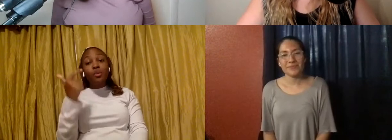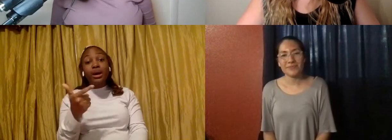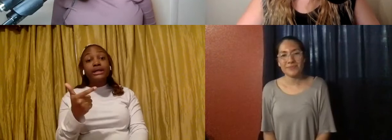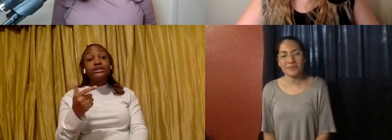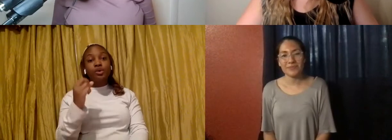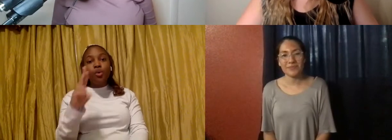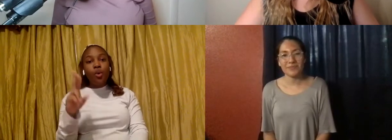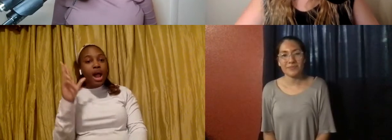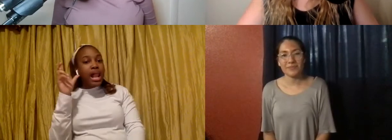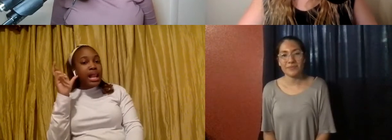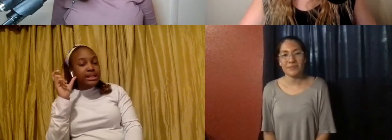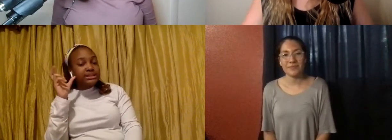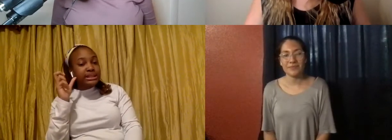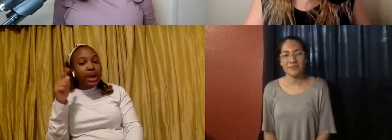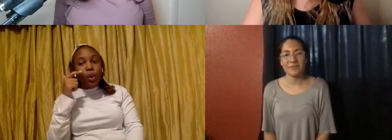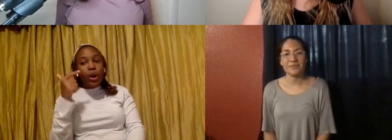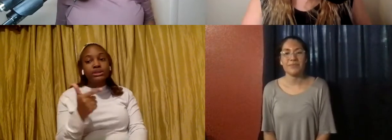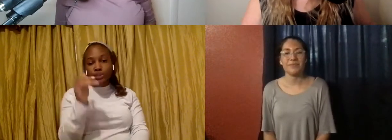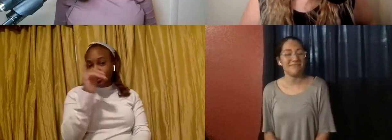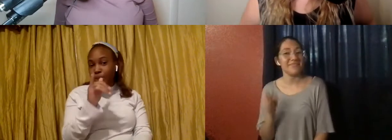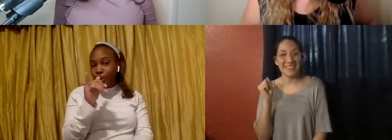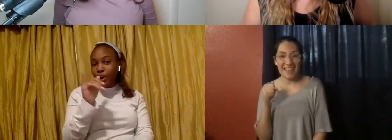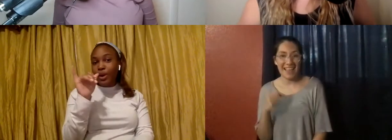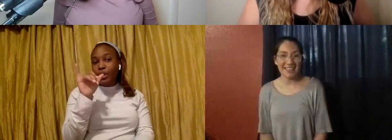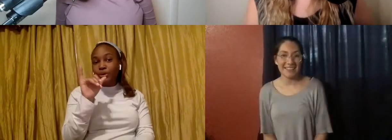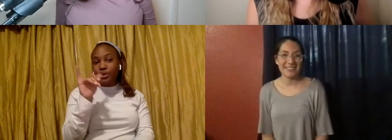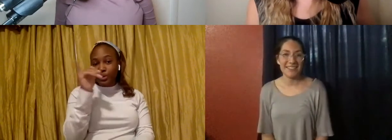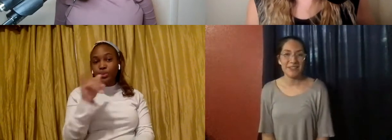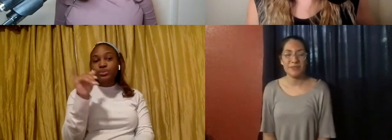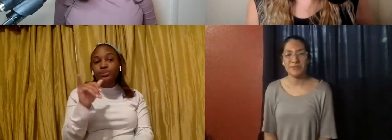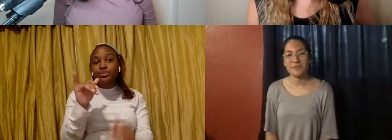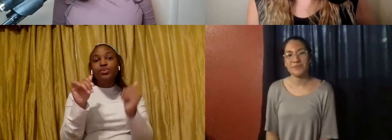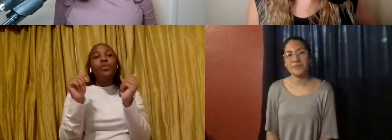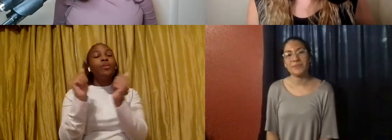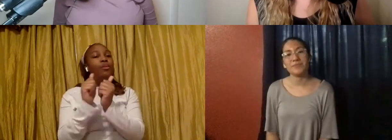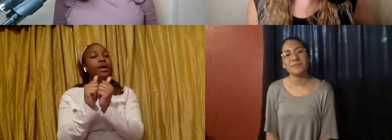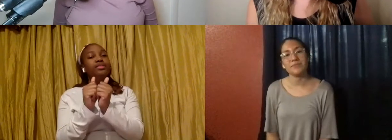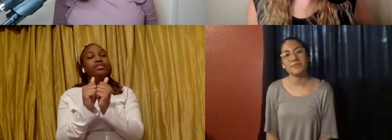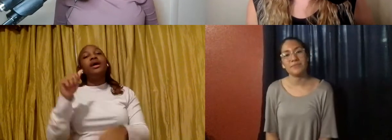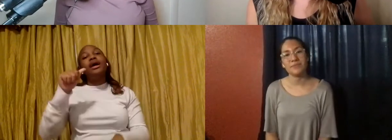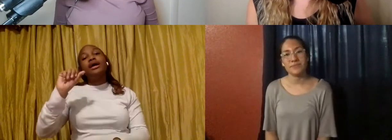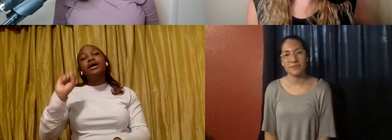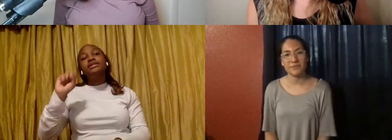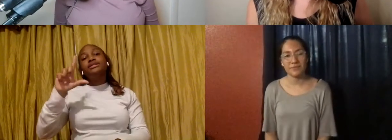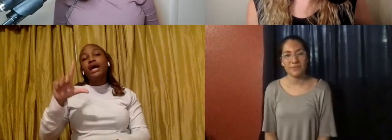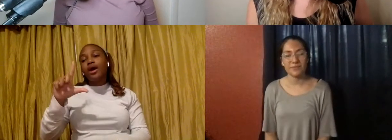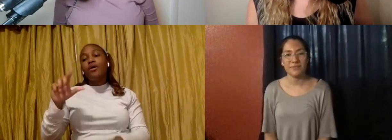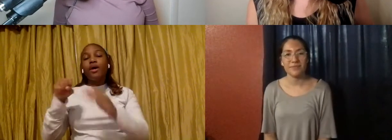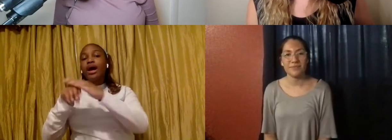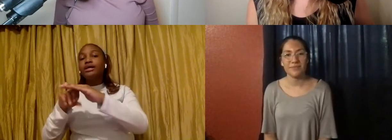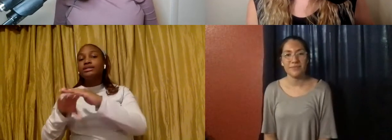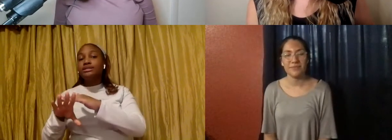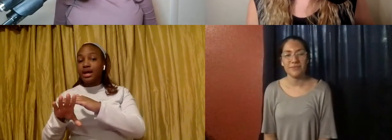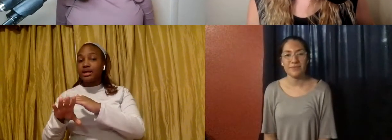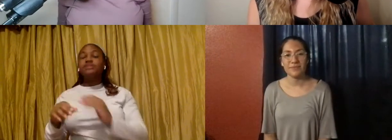us on YouTube. If you're here watching us with our wonderful interpreters, ASL access provided by ProBonoASL.